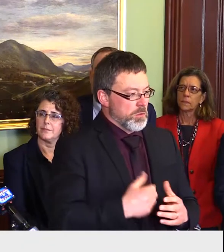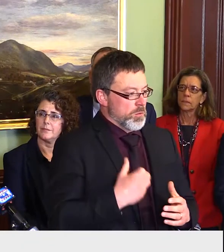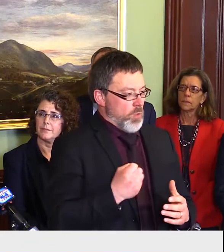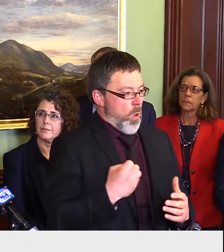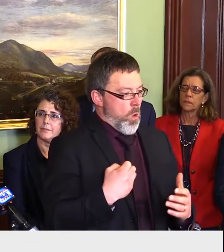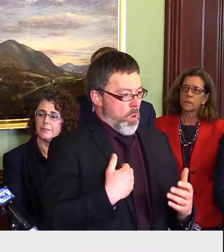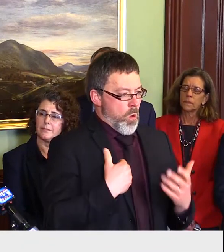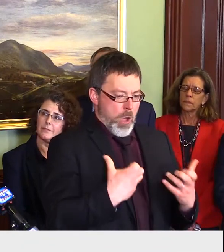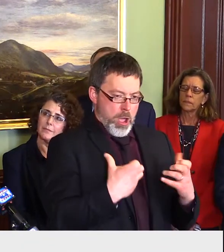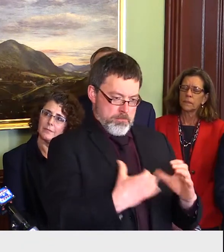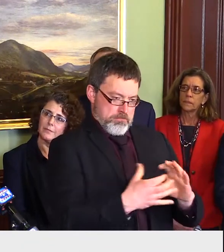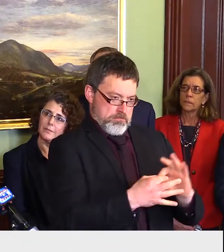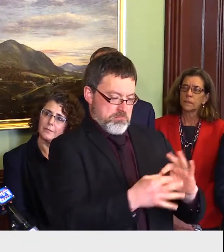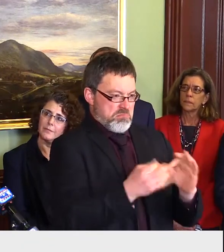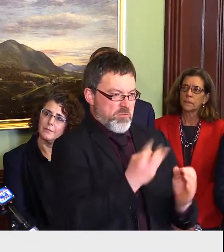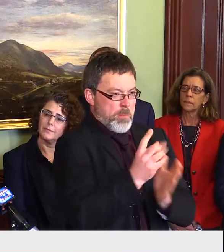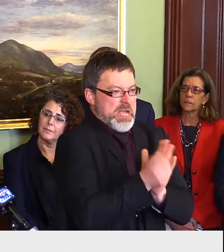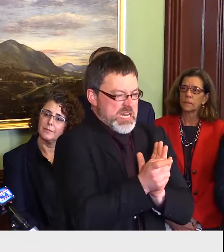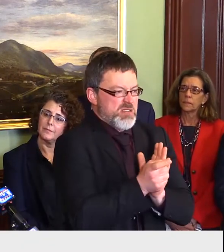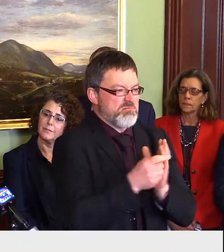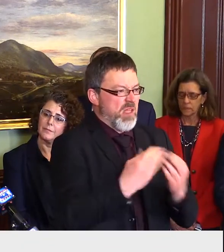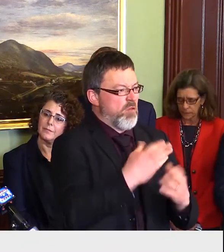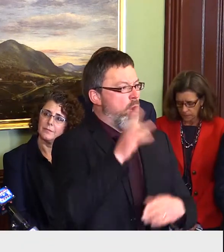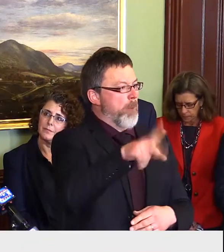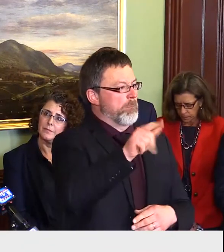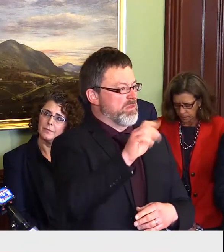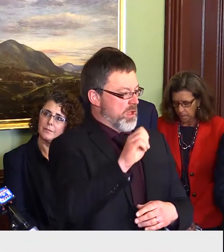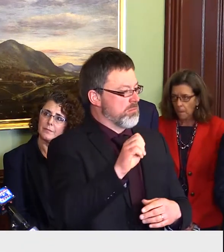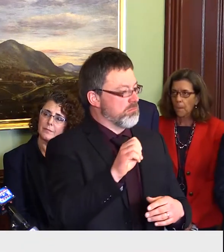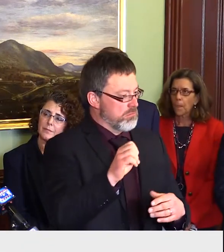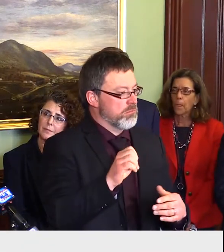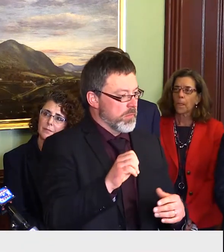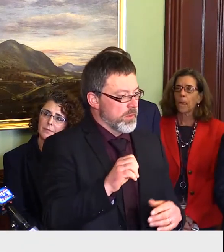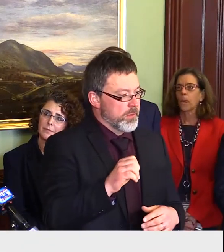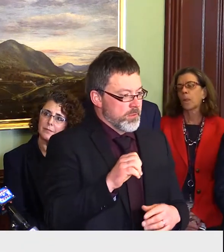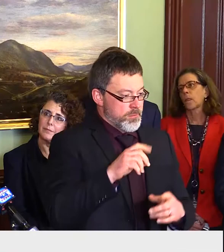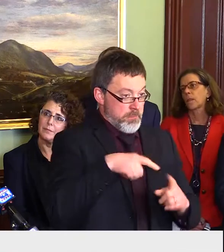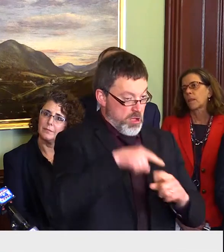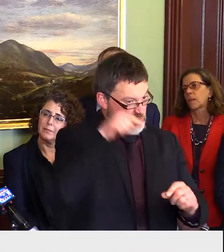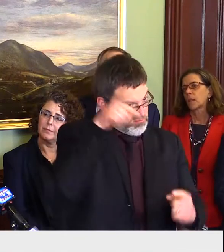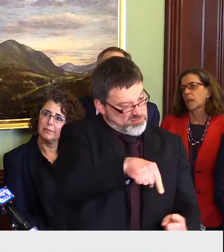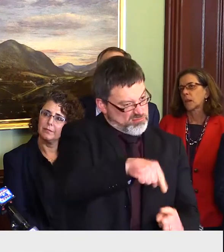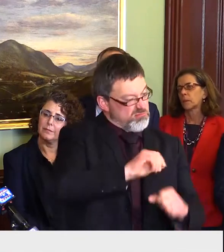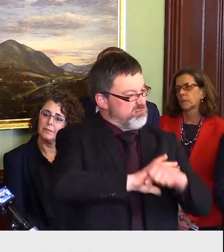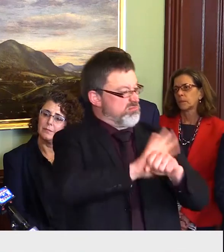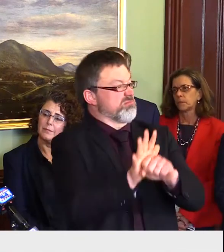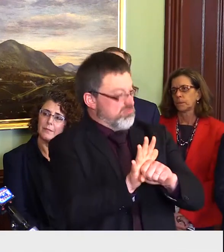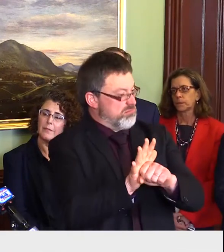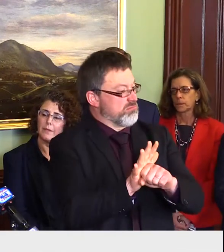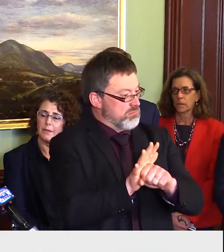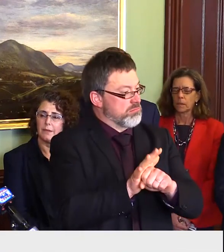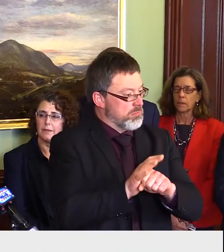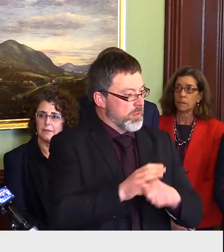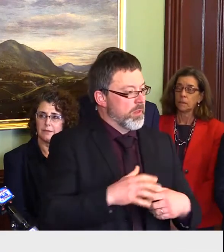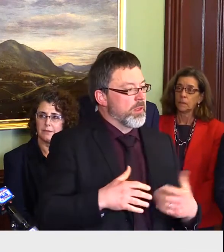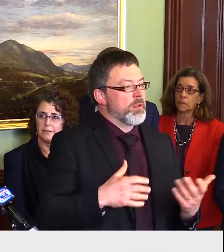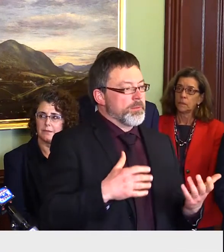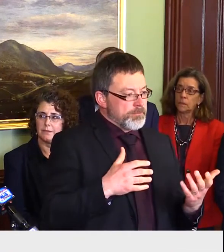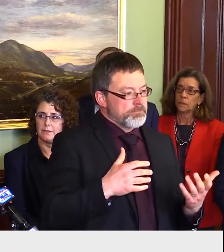update, tell a little more about the virus and some of the rationale from a public health standpoint for what you've just heard.